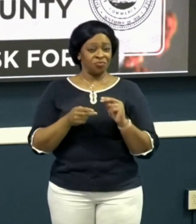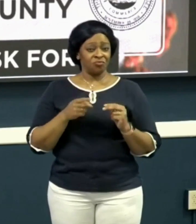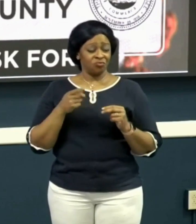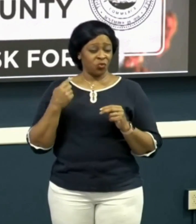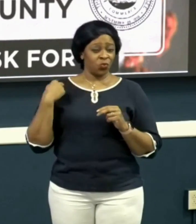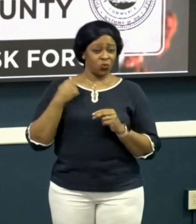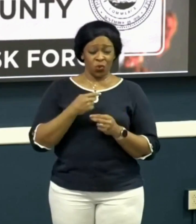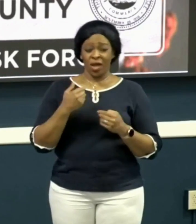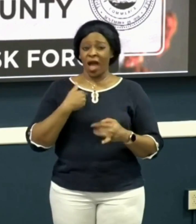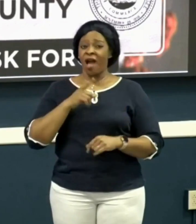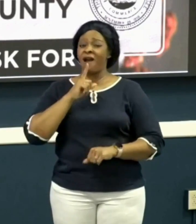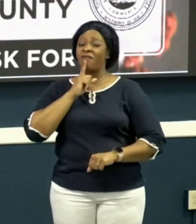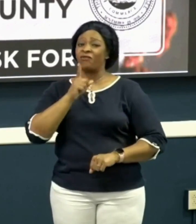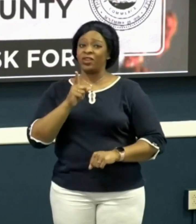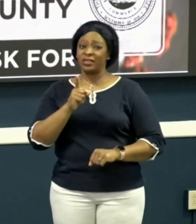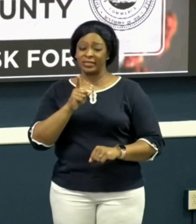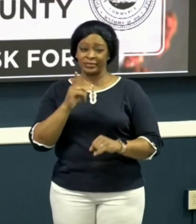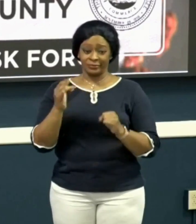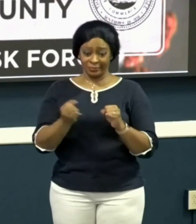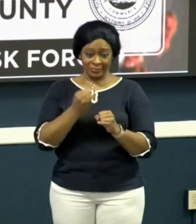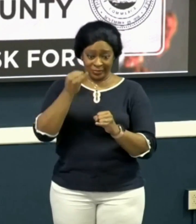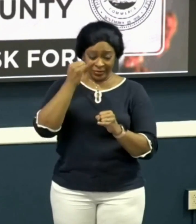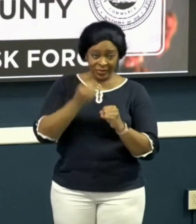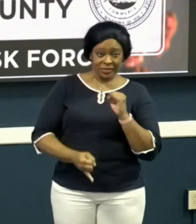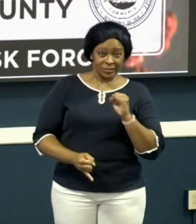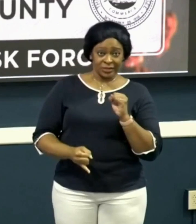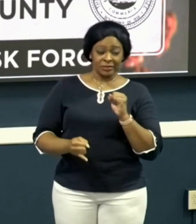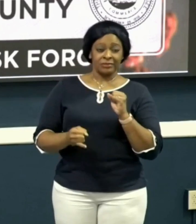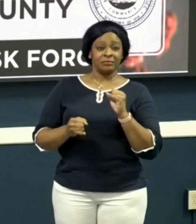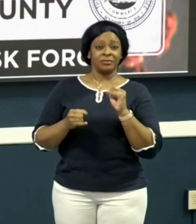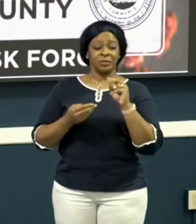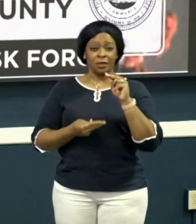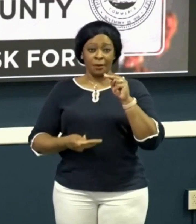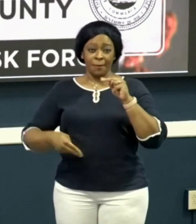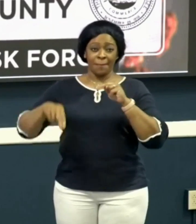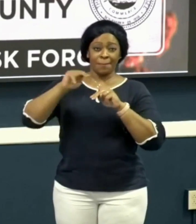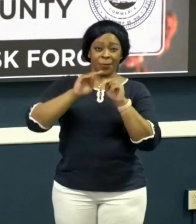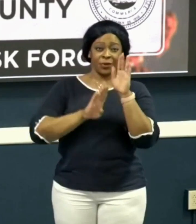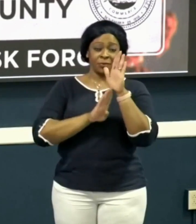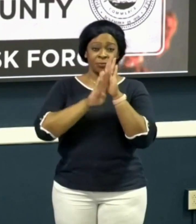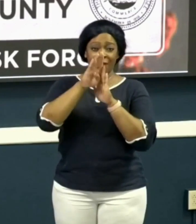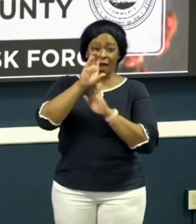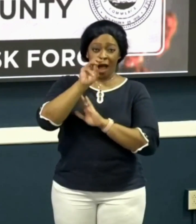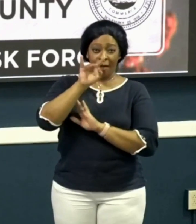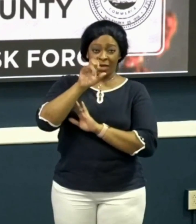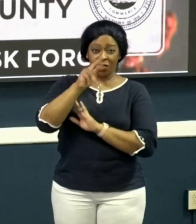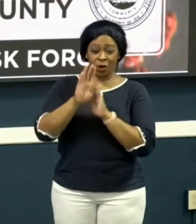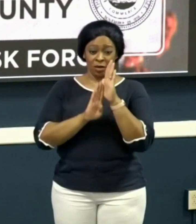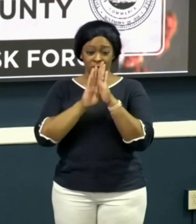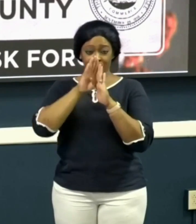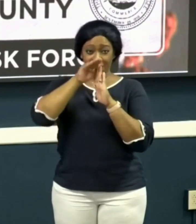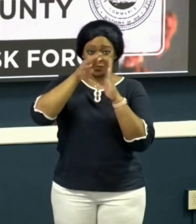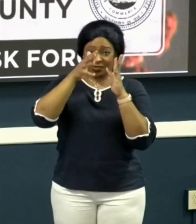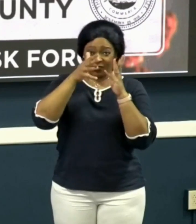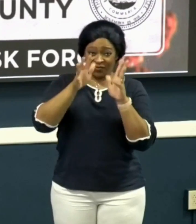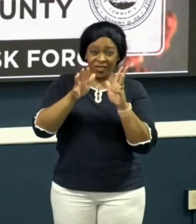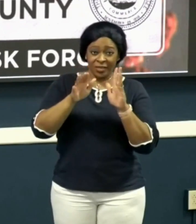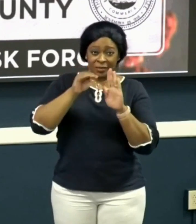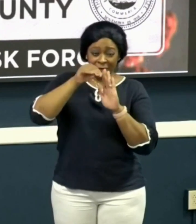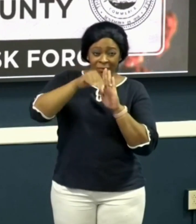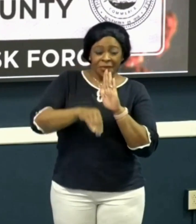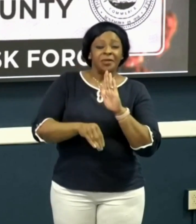we have officially reached the very end of the Omicron spike? And how long do you expect this trend to continue before we were to